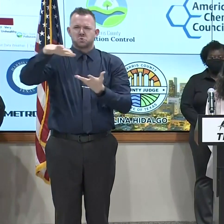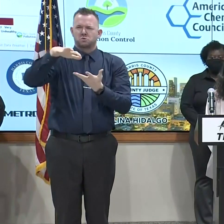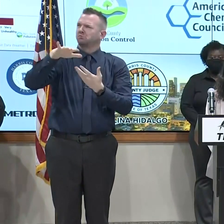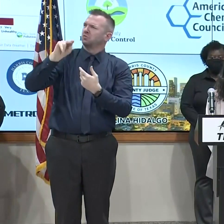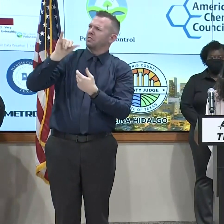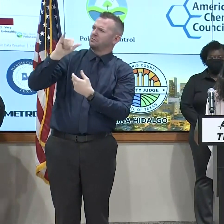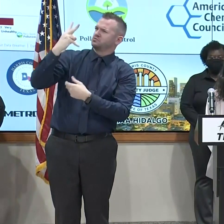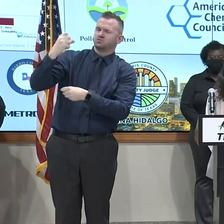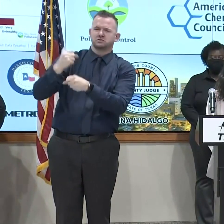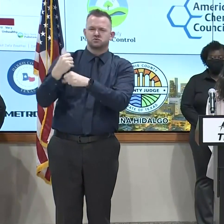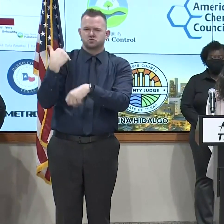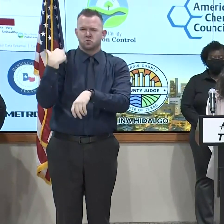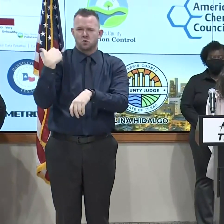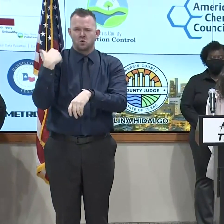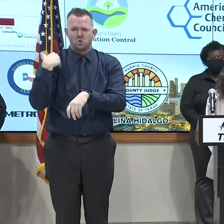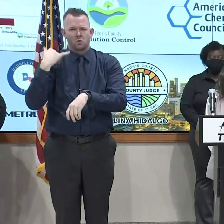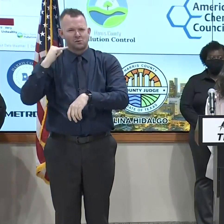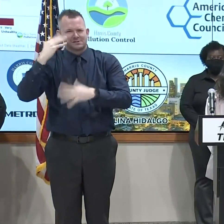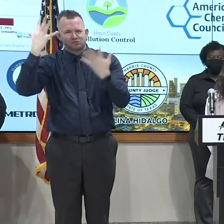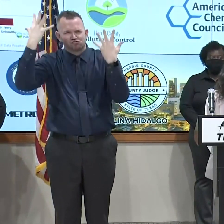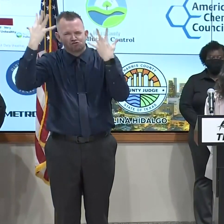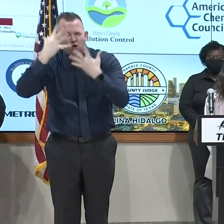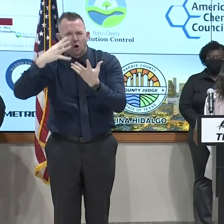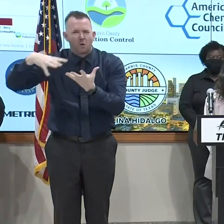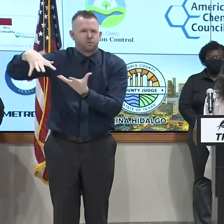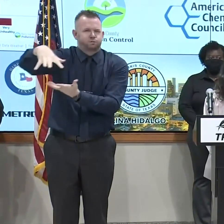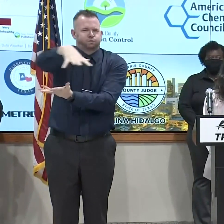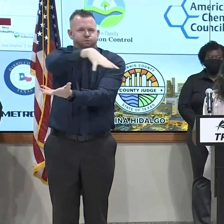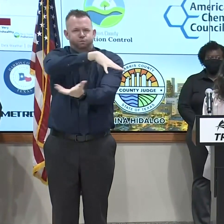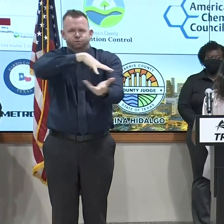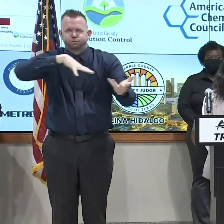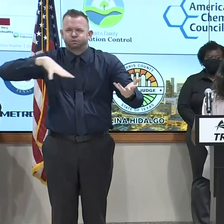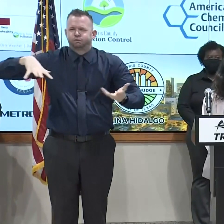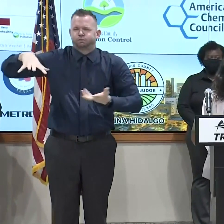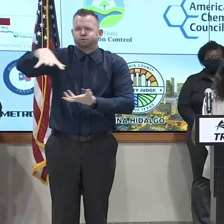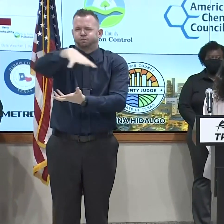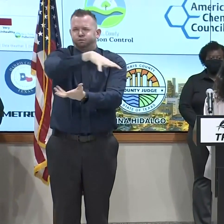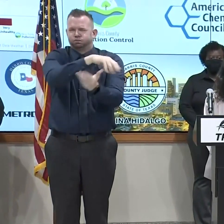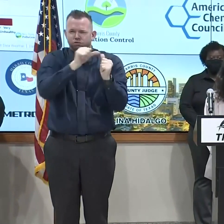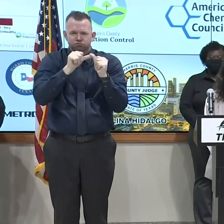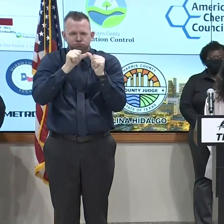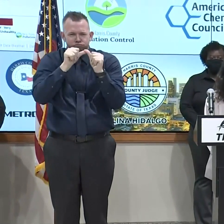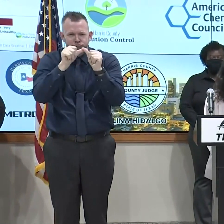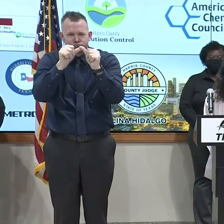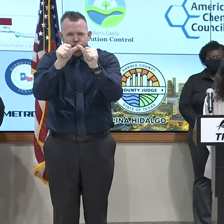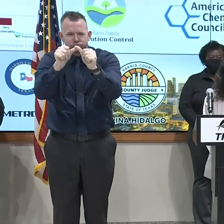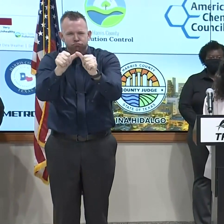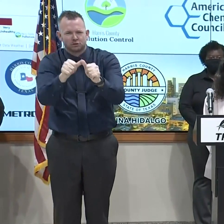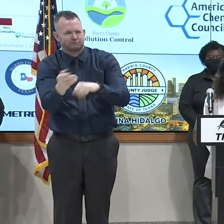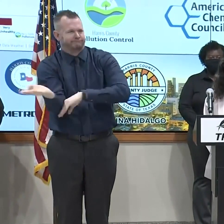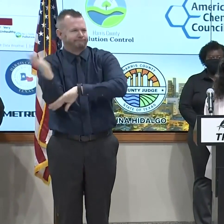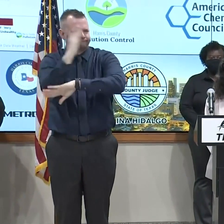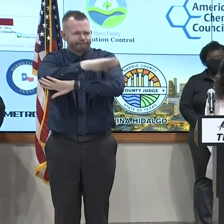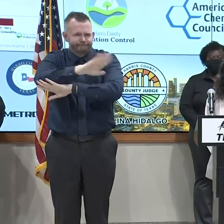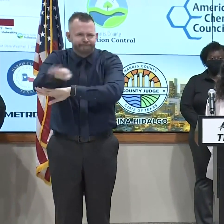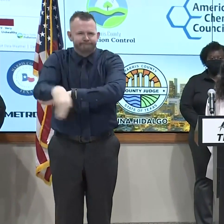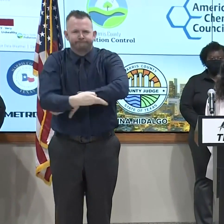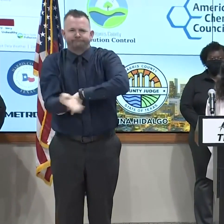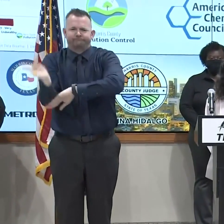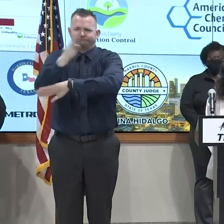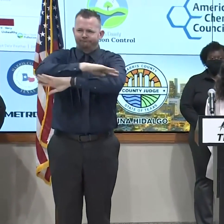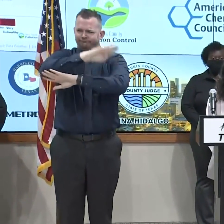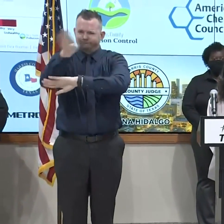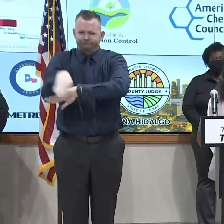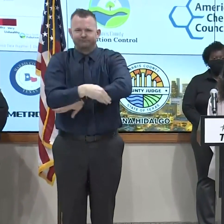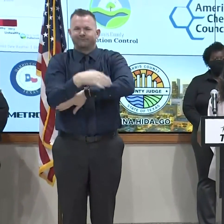dark cloud hung over our county for days during the ITC fire. In between those events,